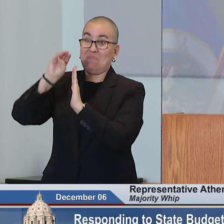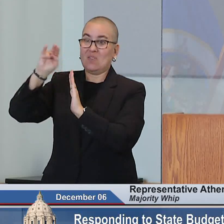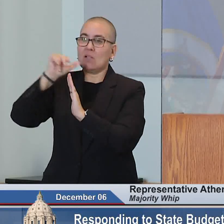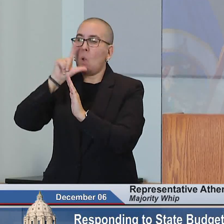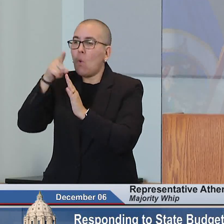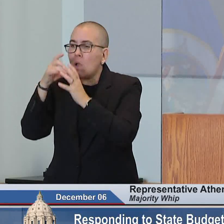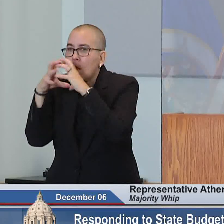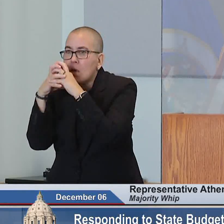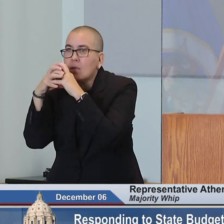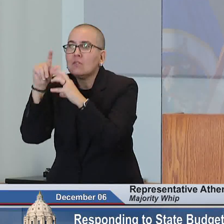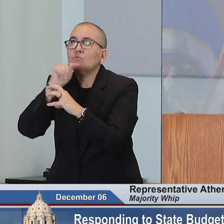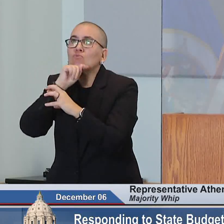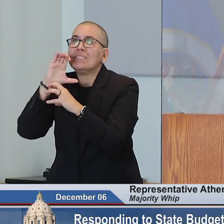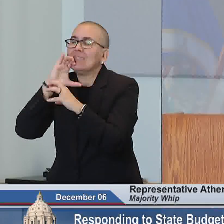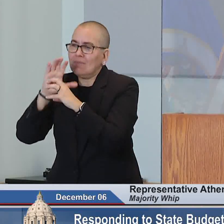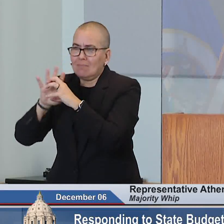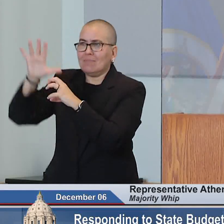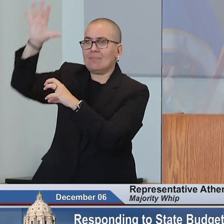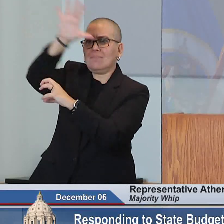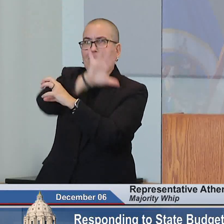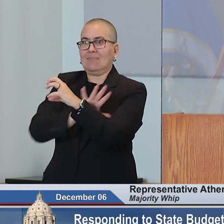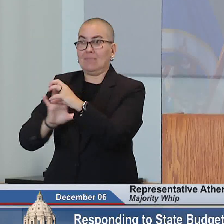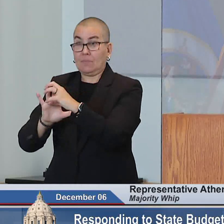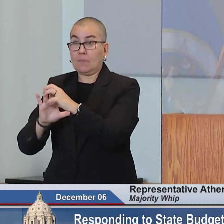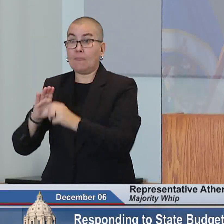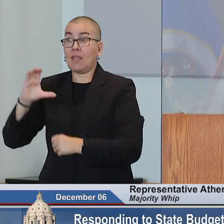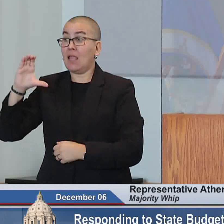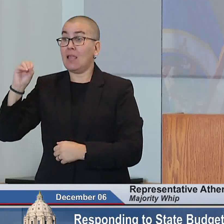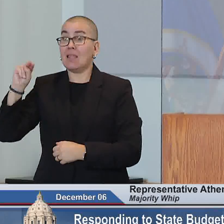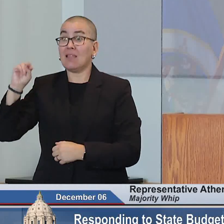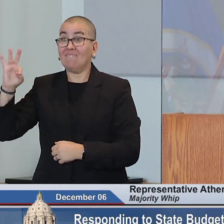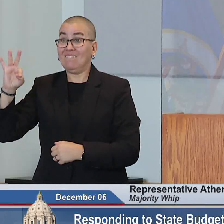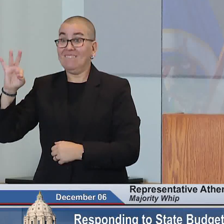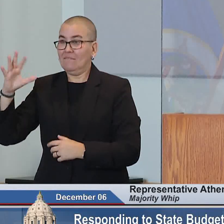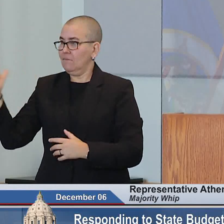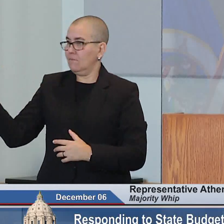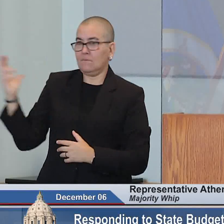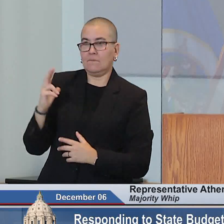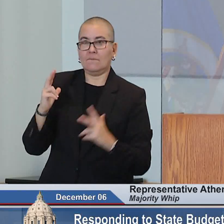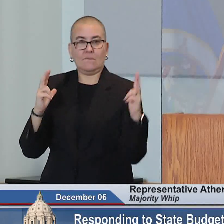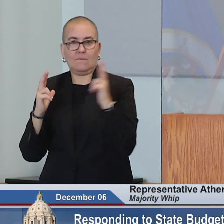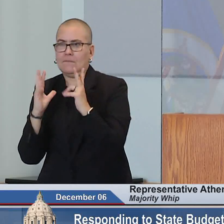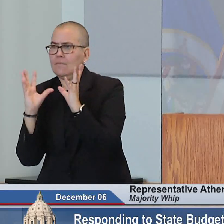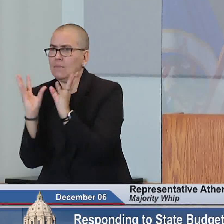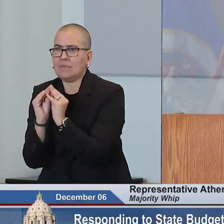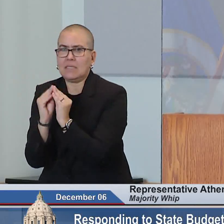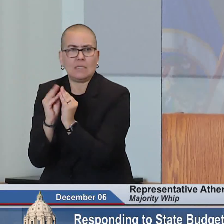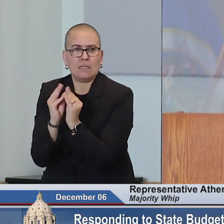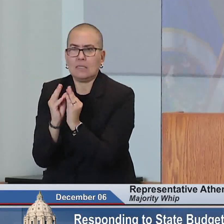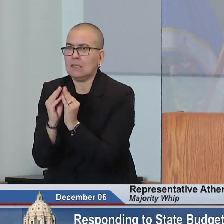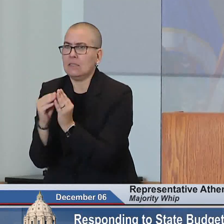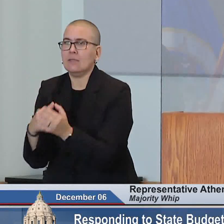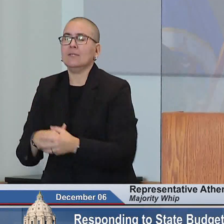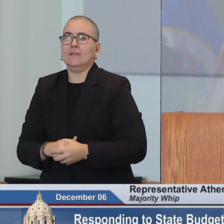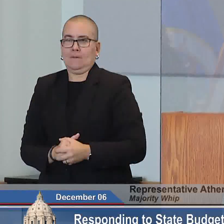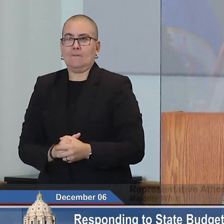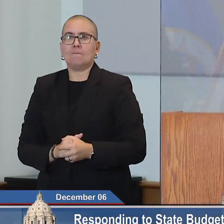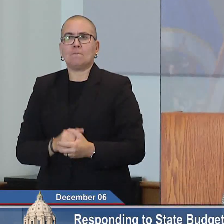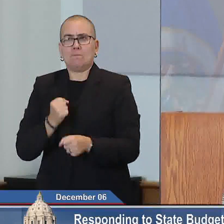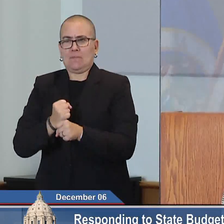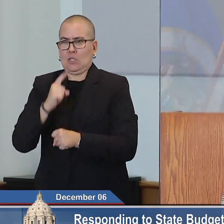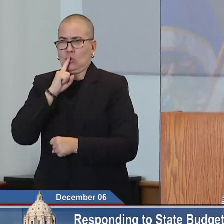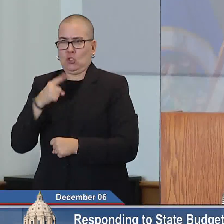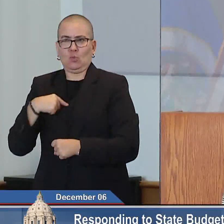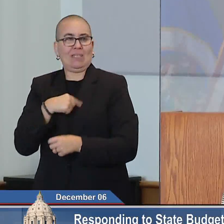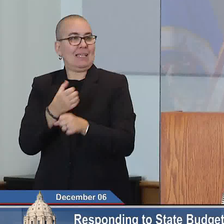and in conference committees, presumably, so that we can get the best possible outcomes for all Minnesotans. Thank